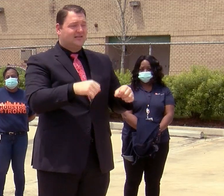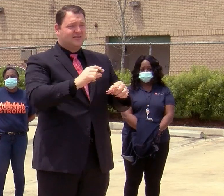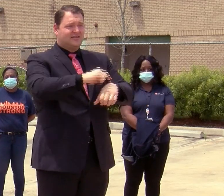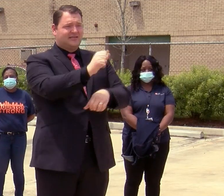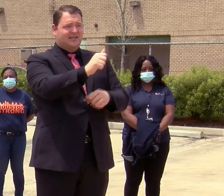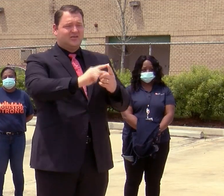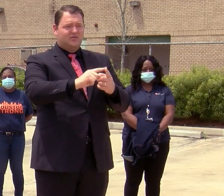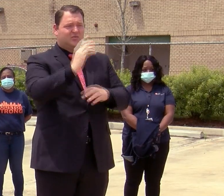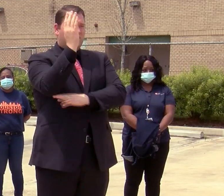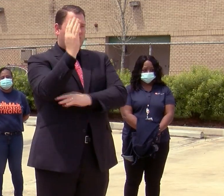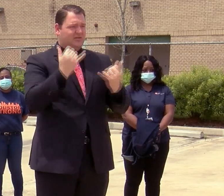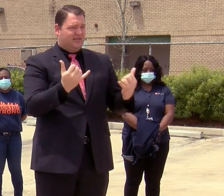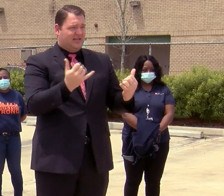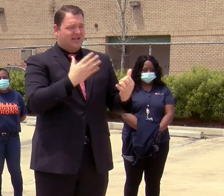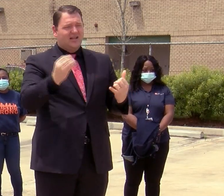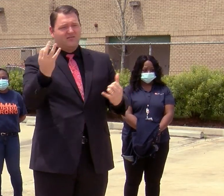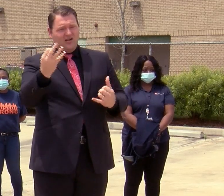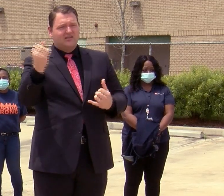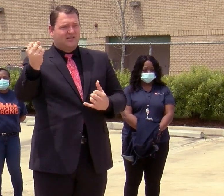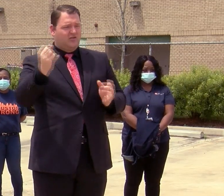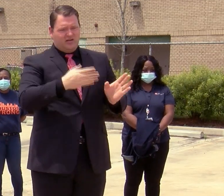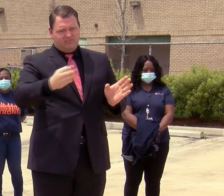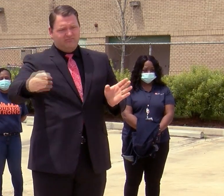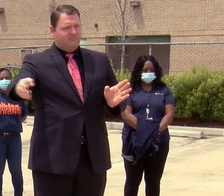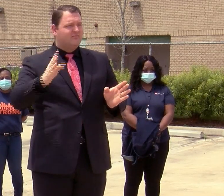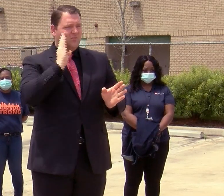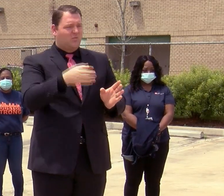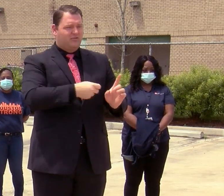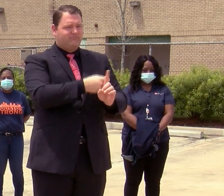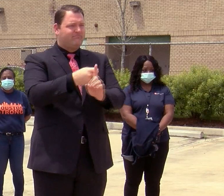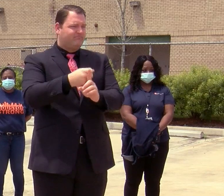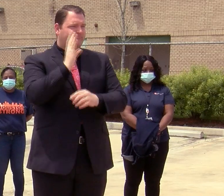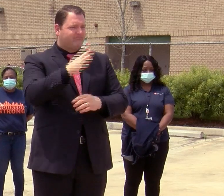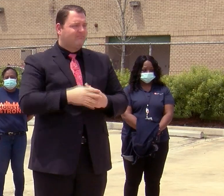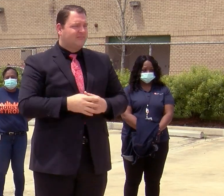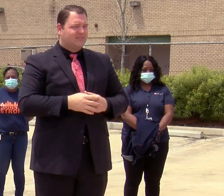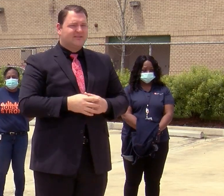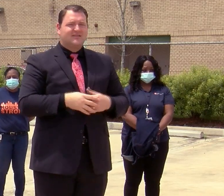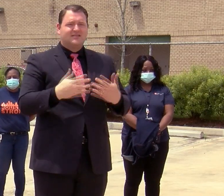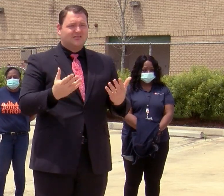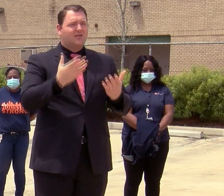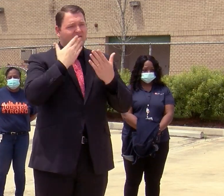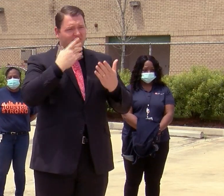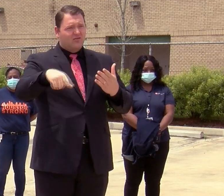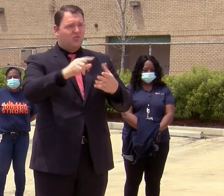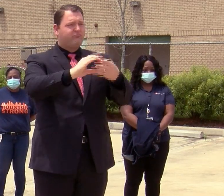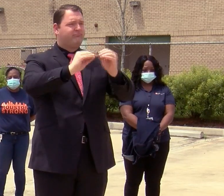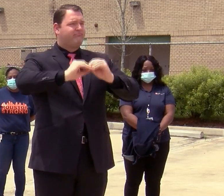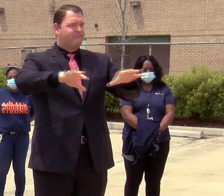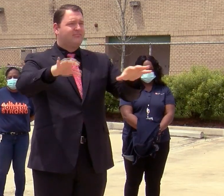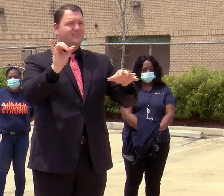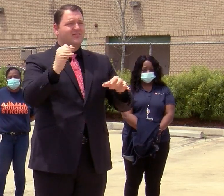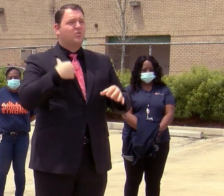Friday, and Saturday. And so certainly thank you to all of you, especially to the media, for getting this word out. And we're going to